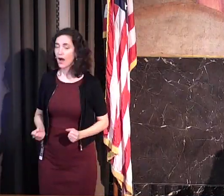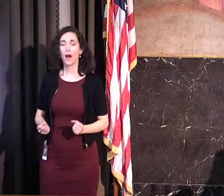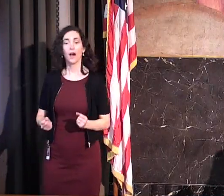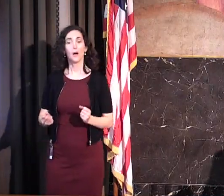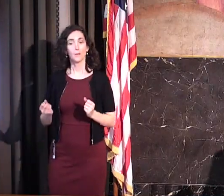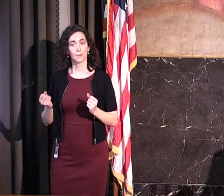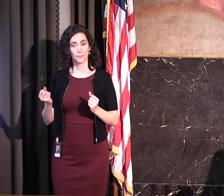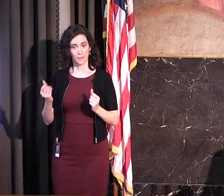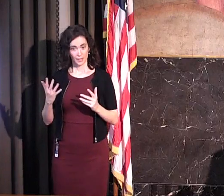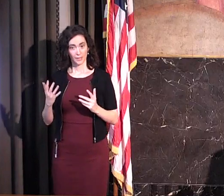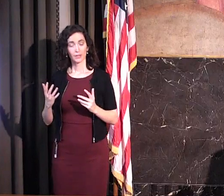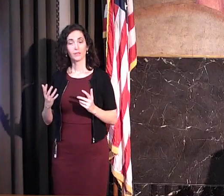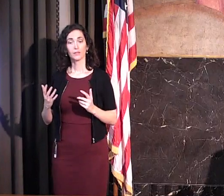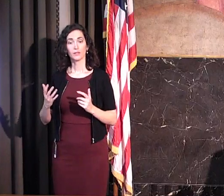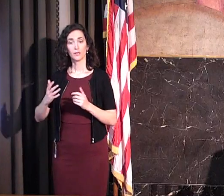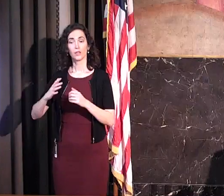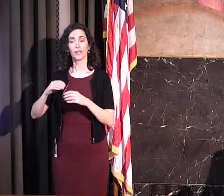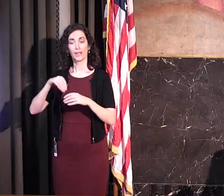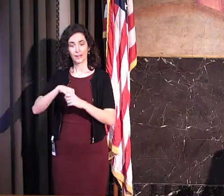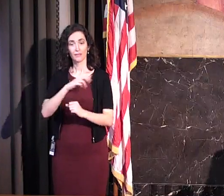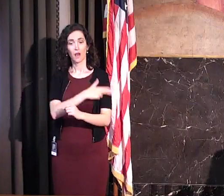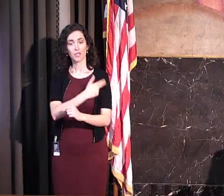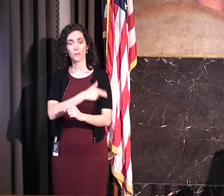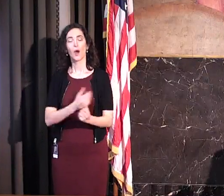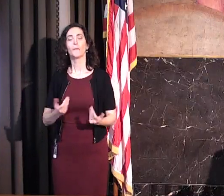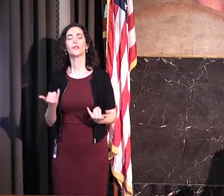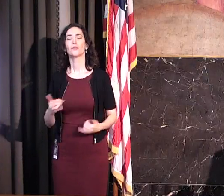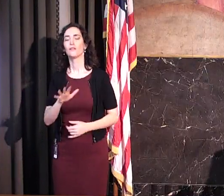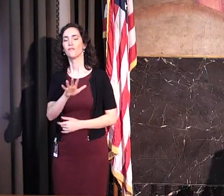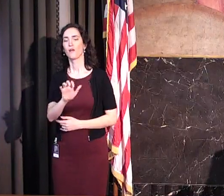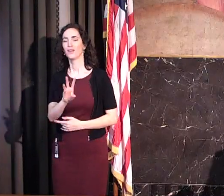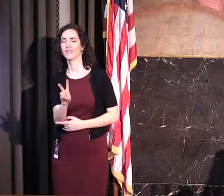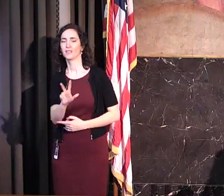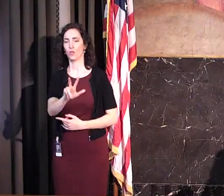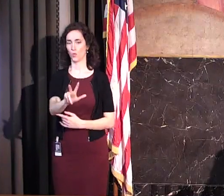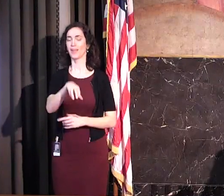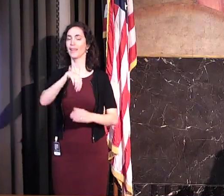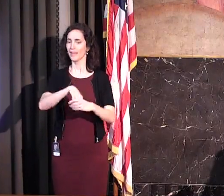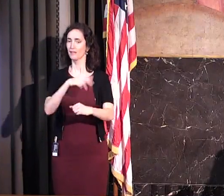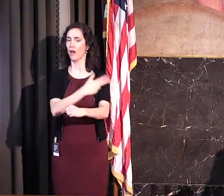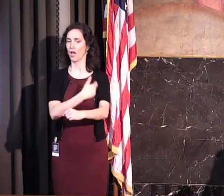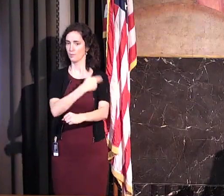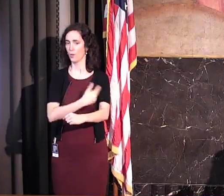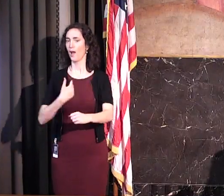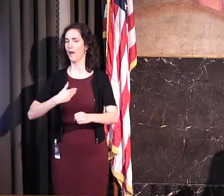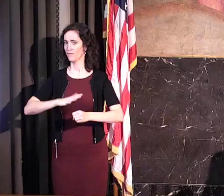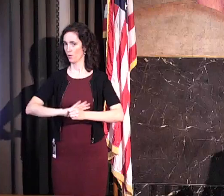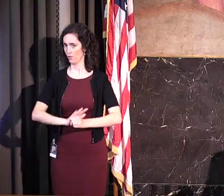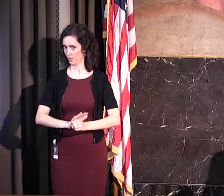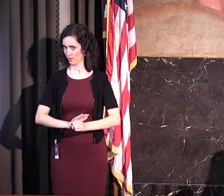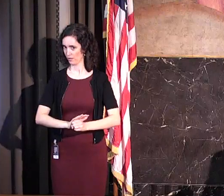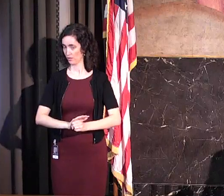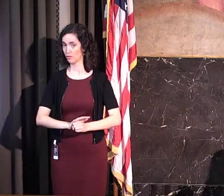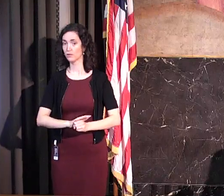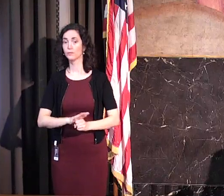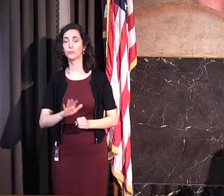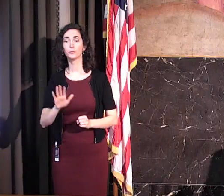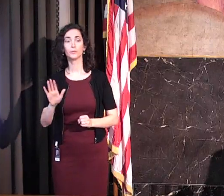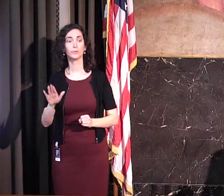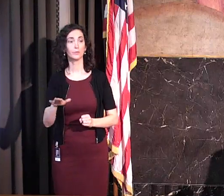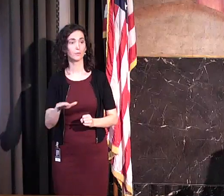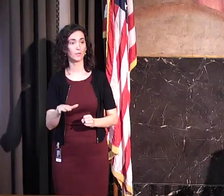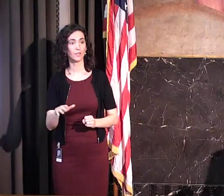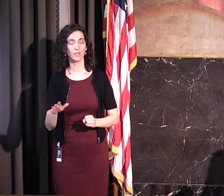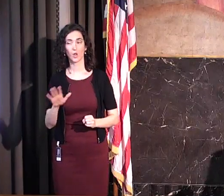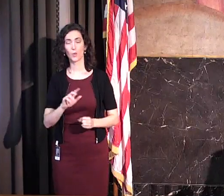at 563 today, hospitalized COVID patients throughout the state. That number has more than doubled in